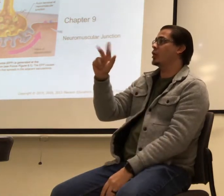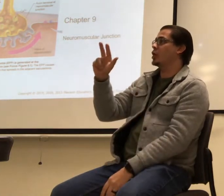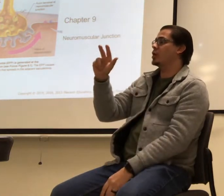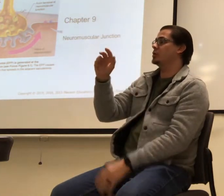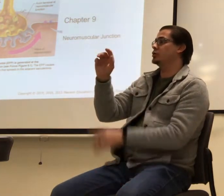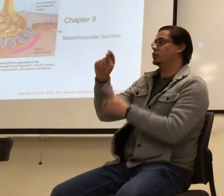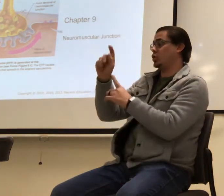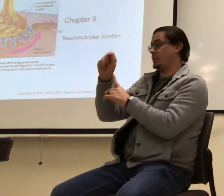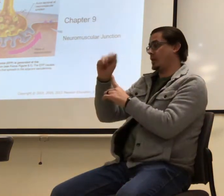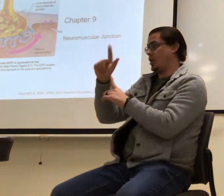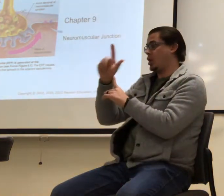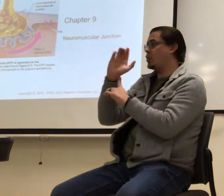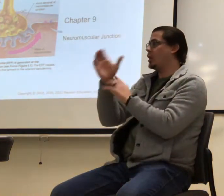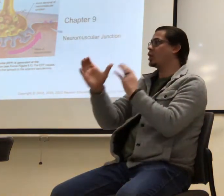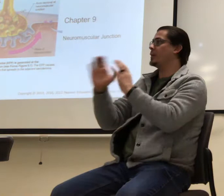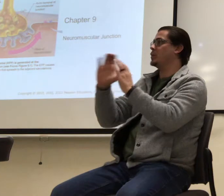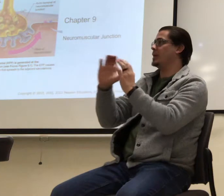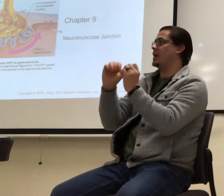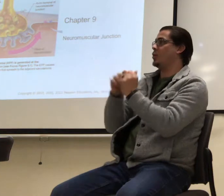communicates with it